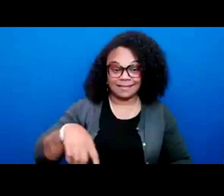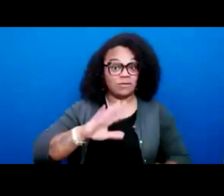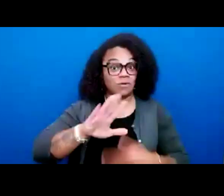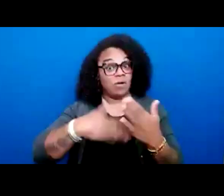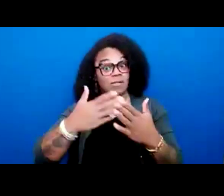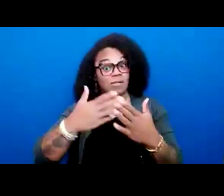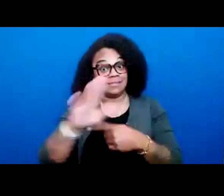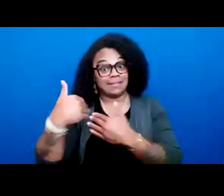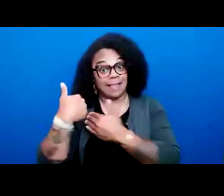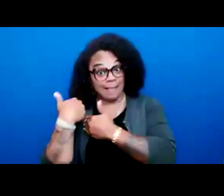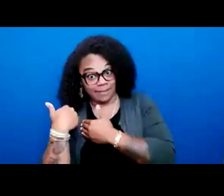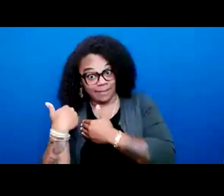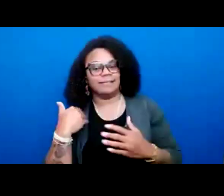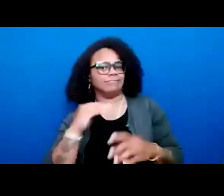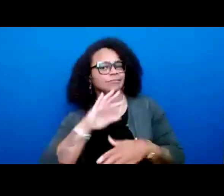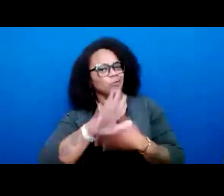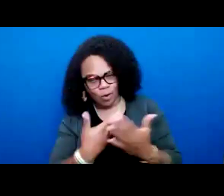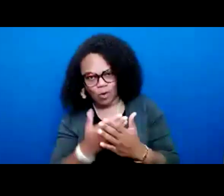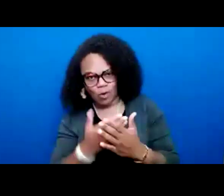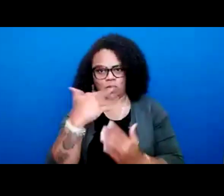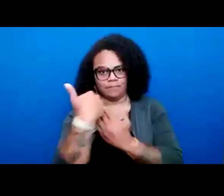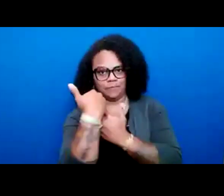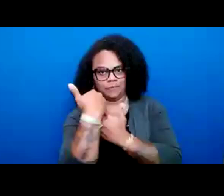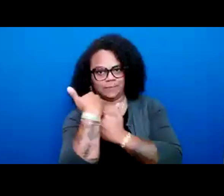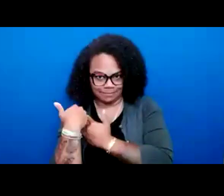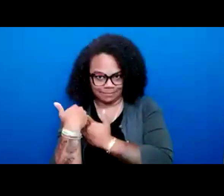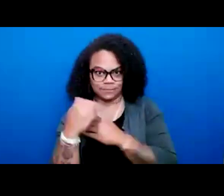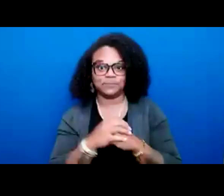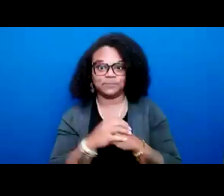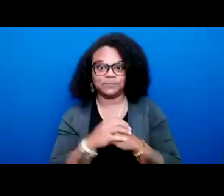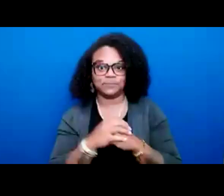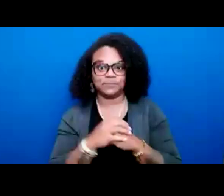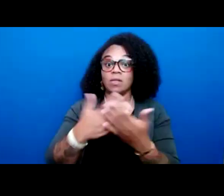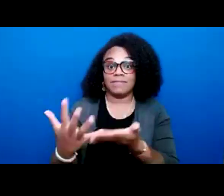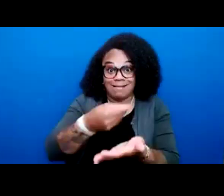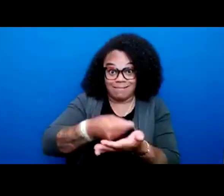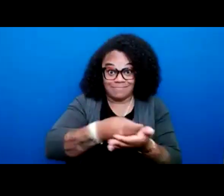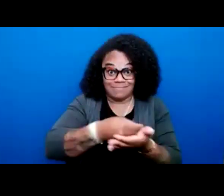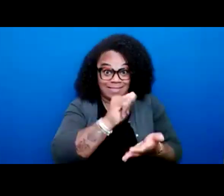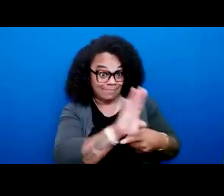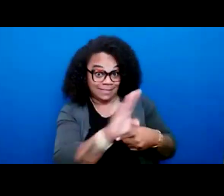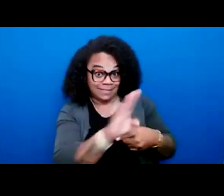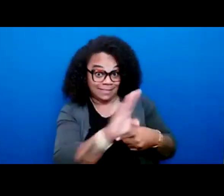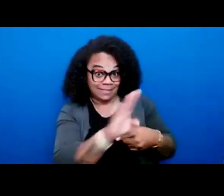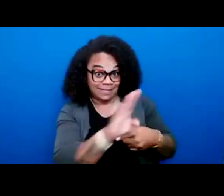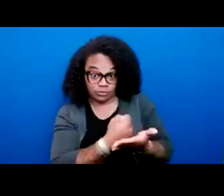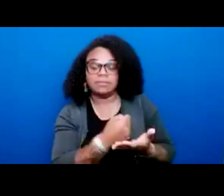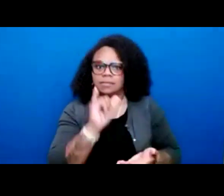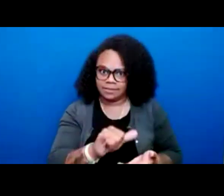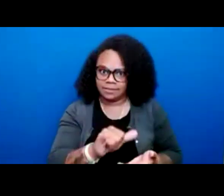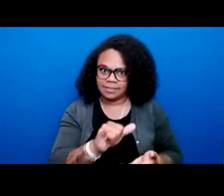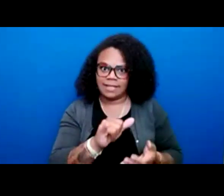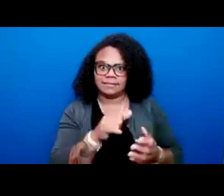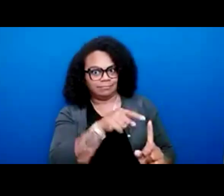you. All income generated by the business is considered the owner's personal income and